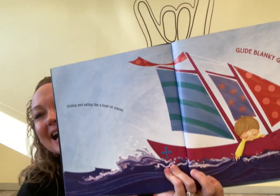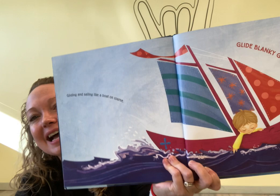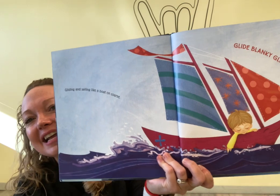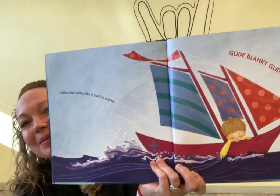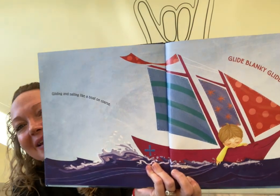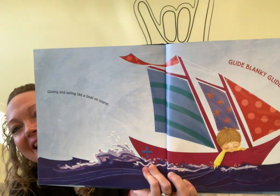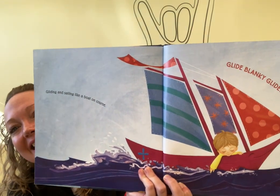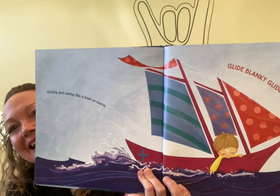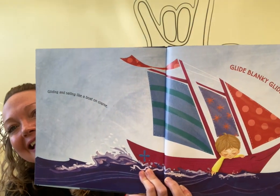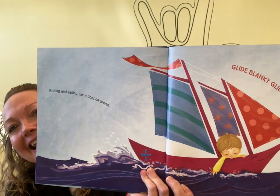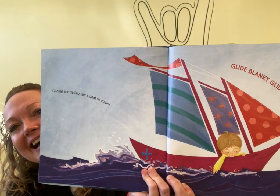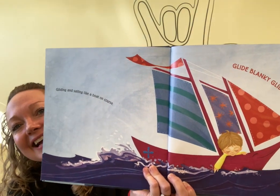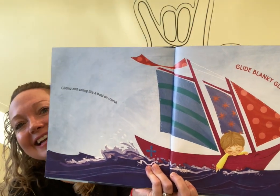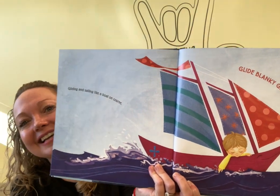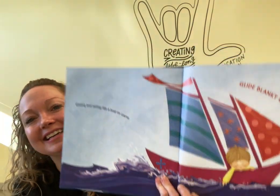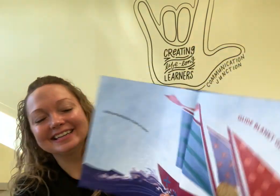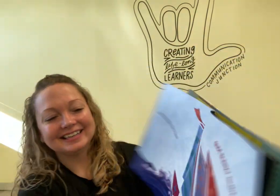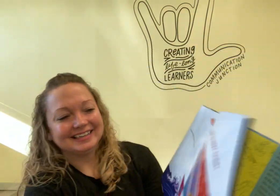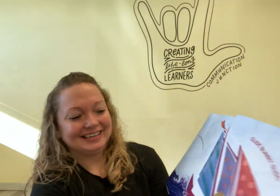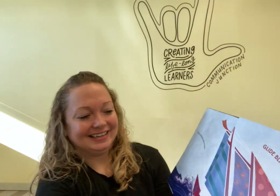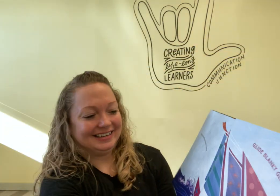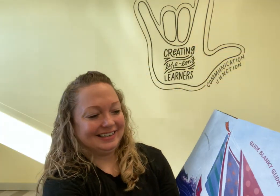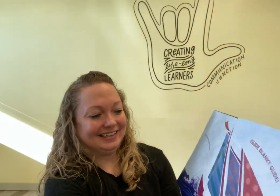Glide, Blinky, glide.